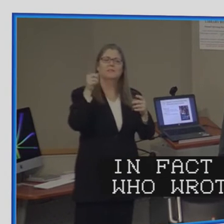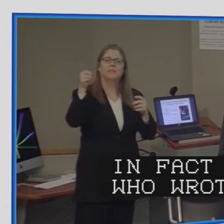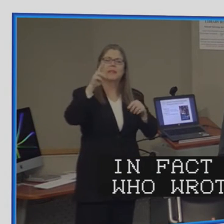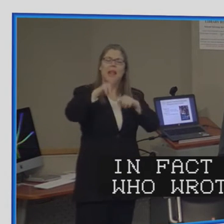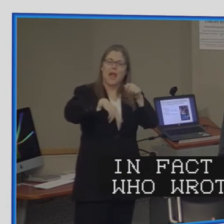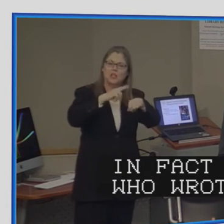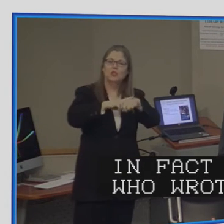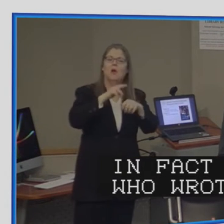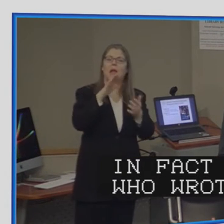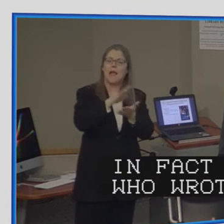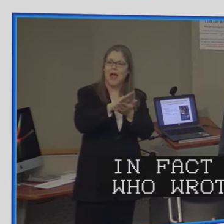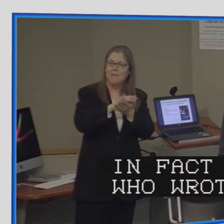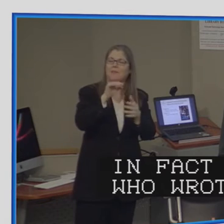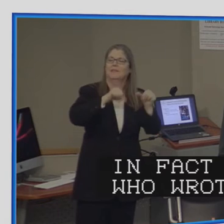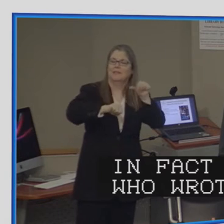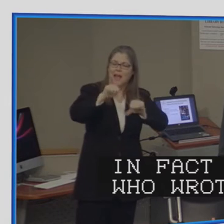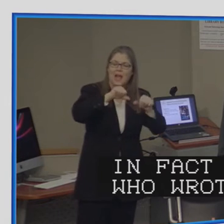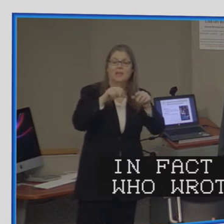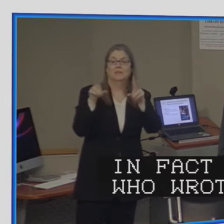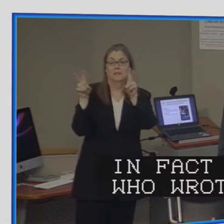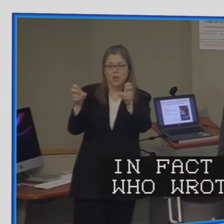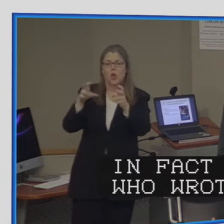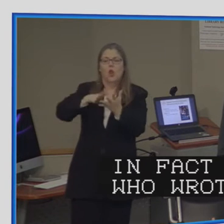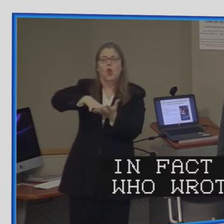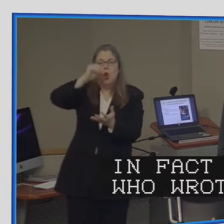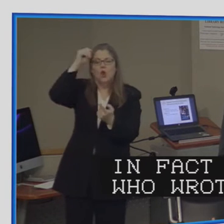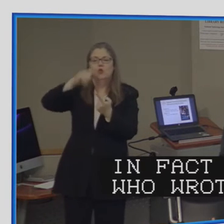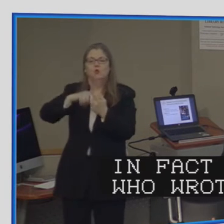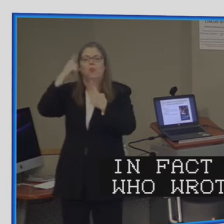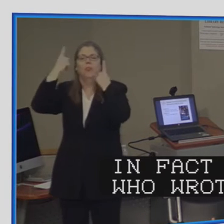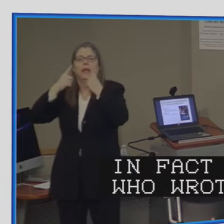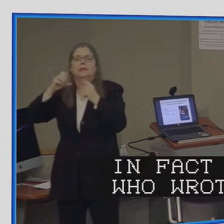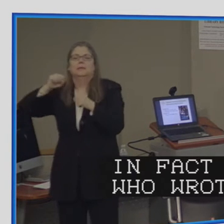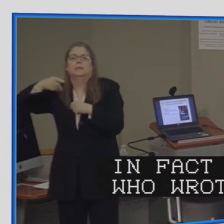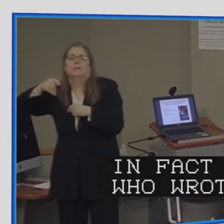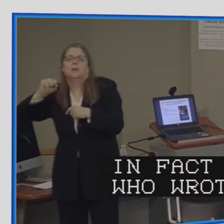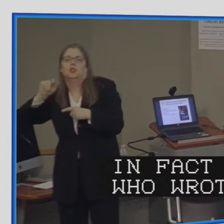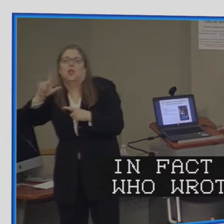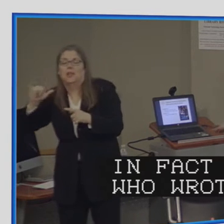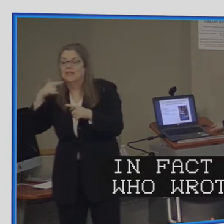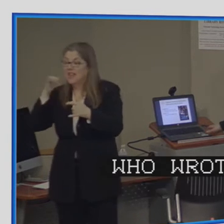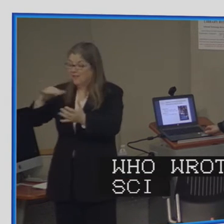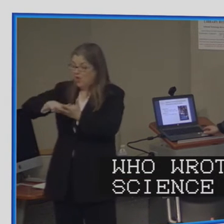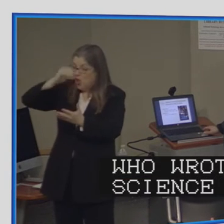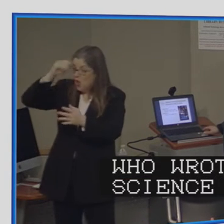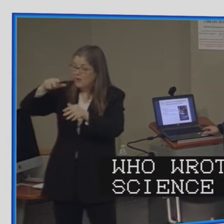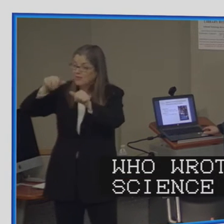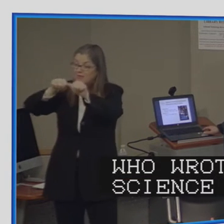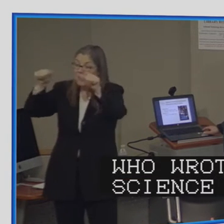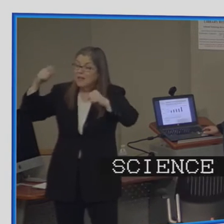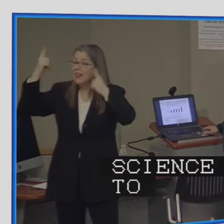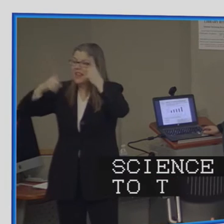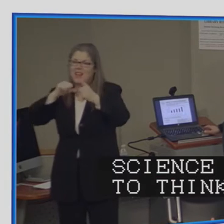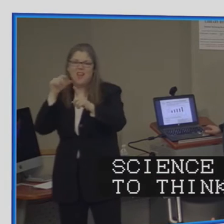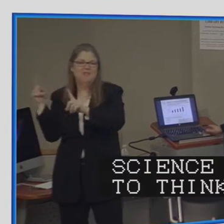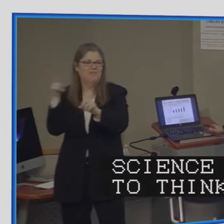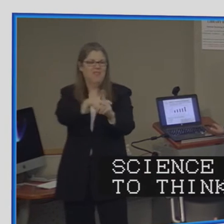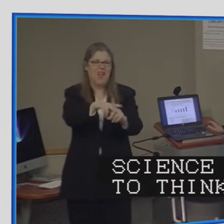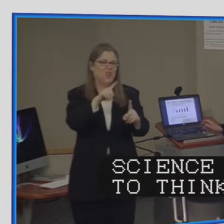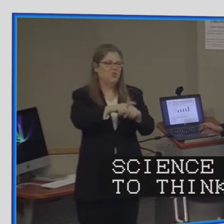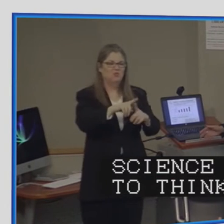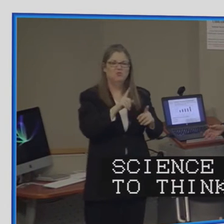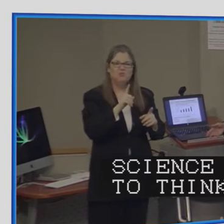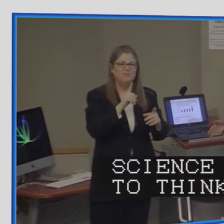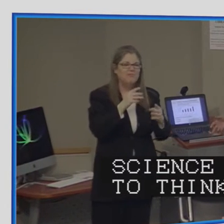called Learning to Think Spatially. They said, oh, there's no transfer. So we did a variety of studies